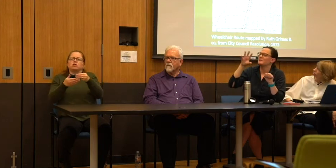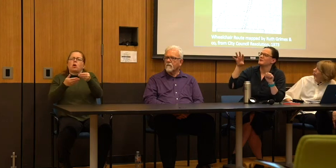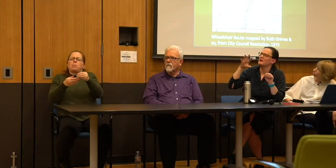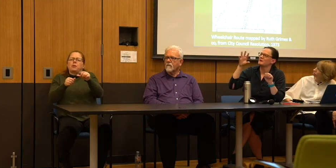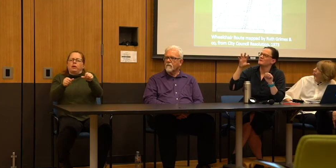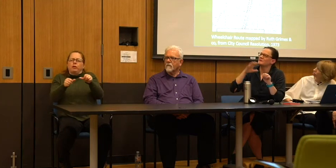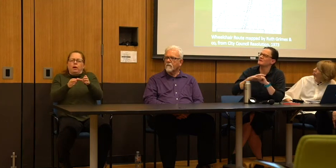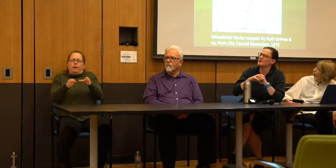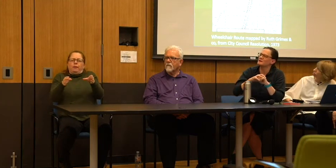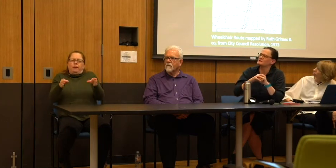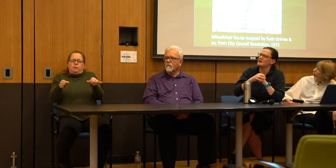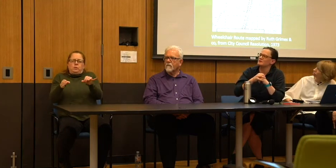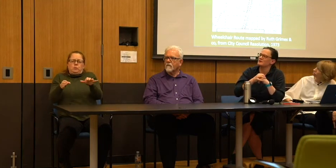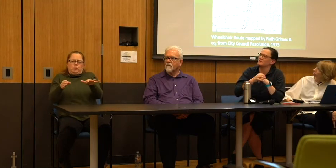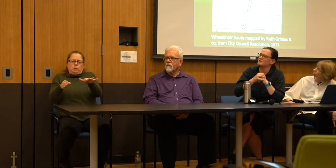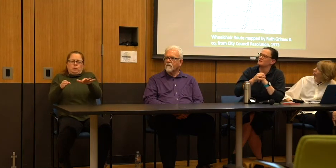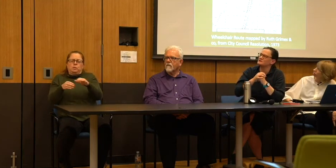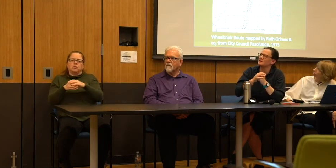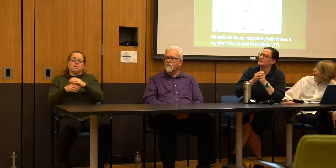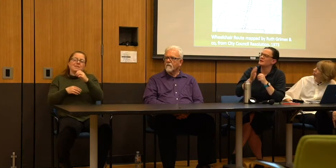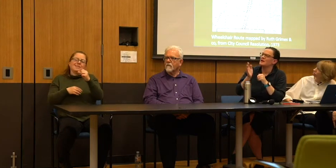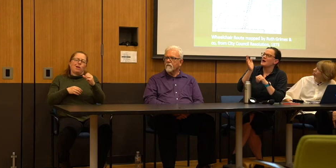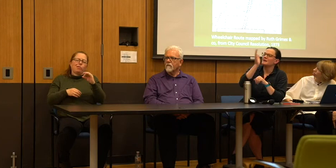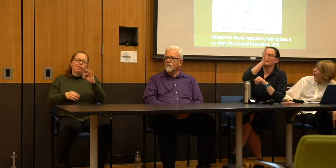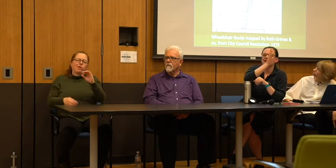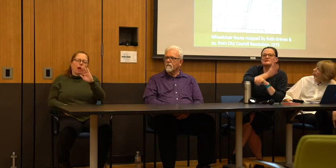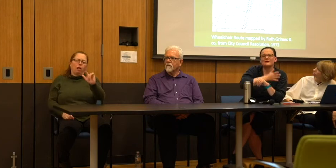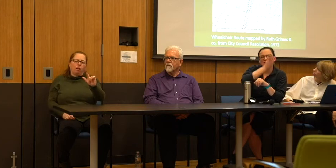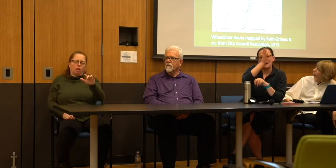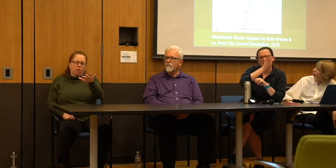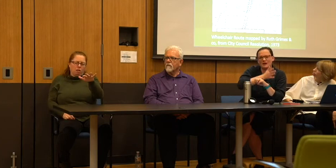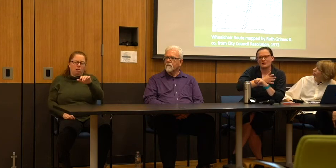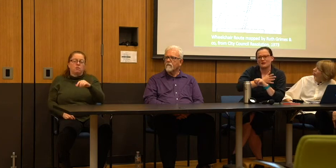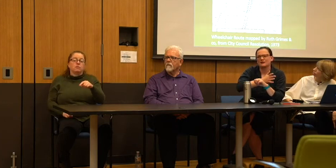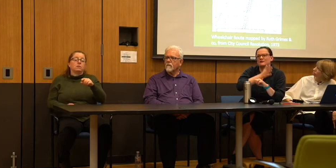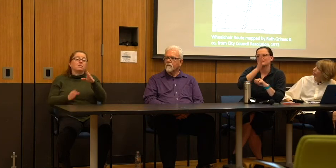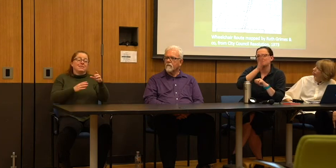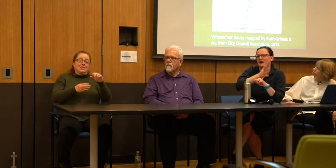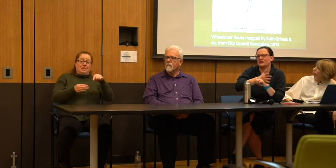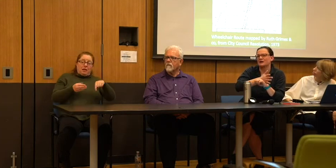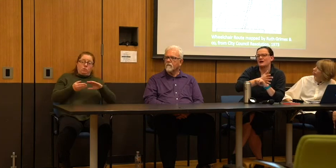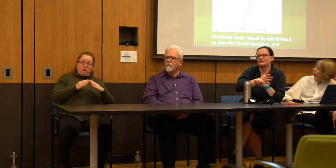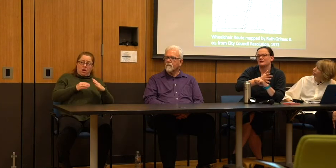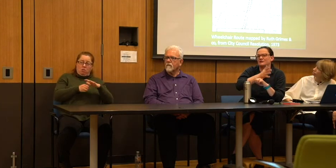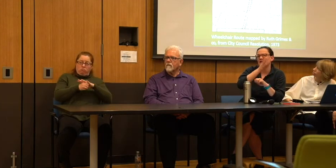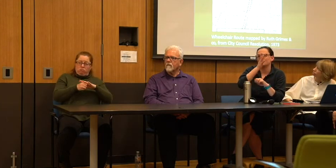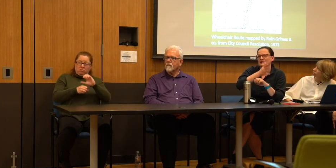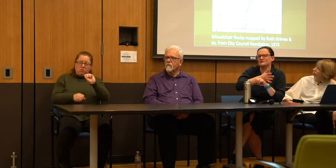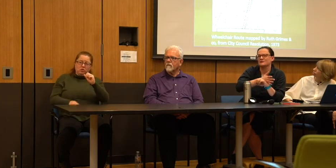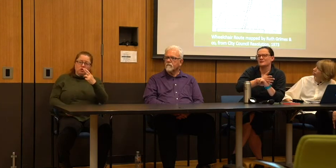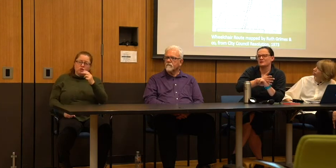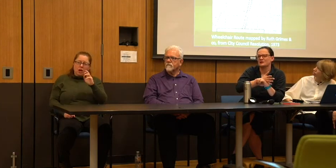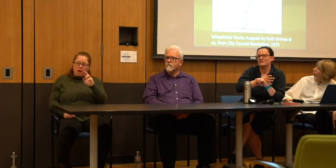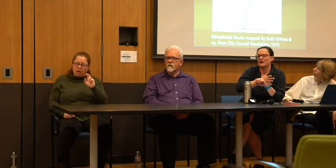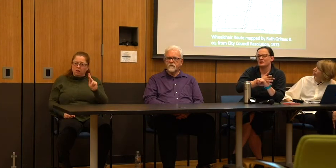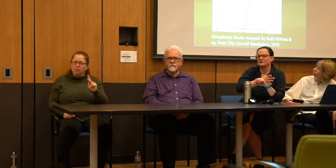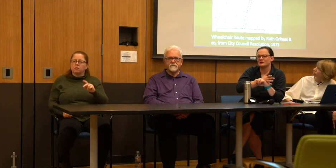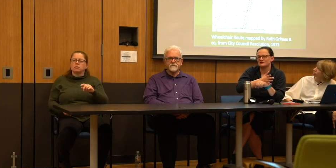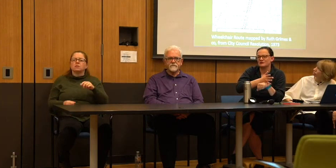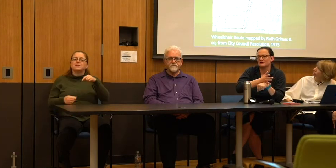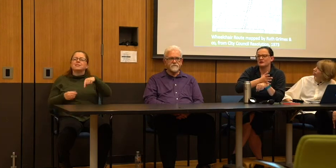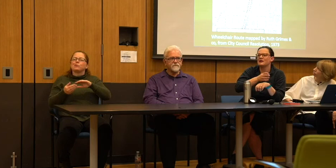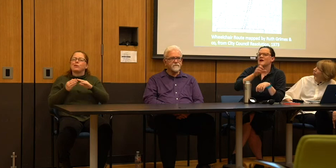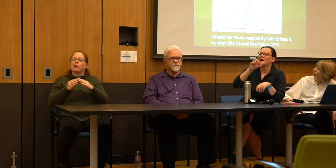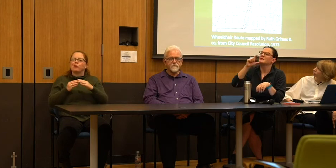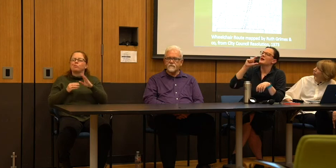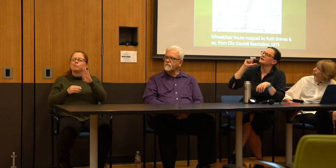up. Right south of the university, and then a downtown area around Shattuck Avenue and the downtown Berkeley BART